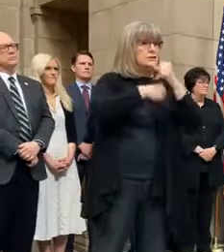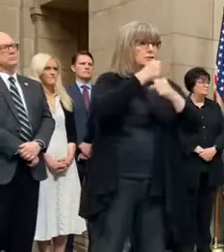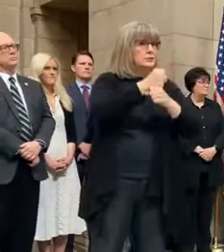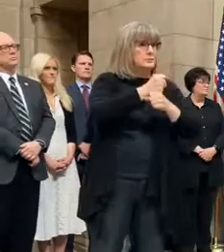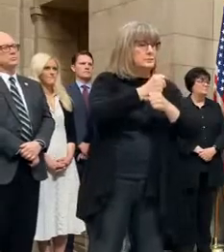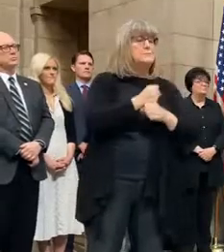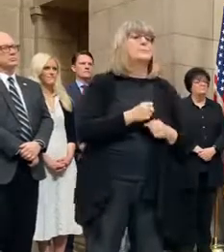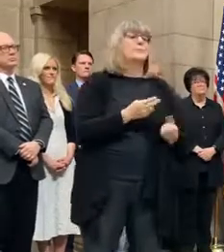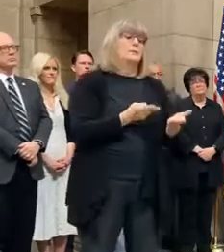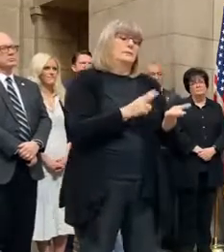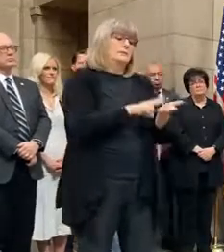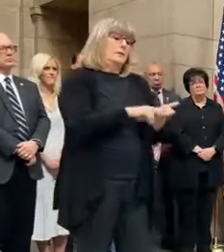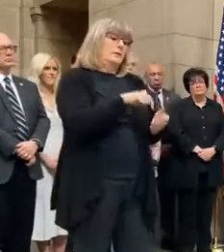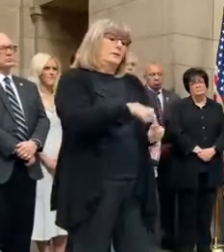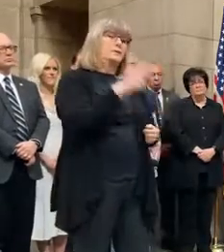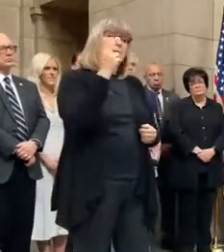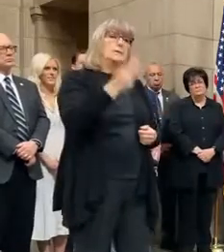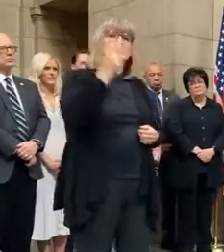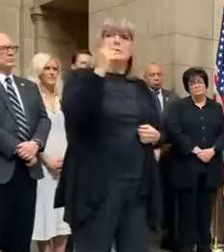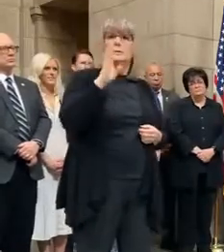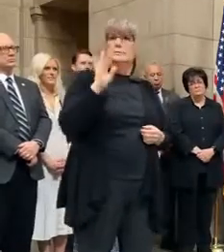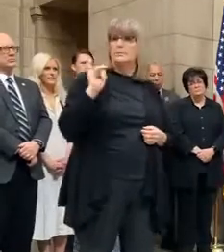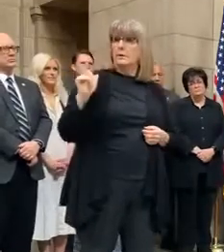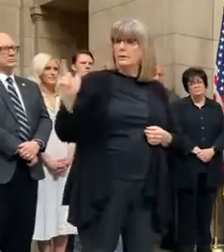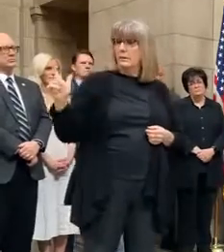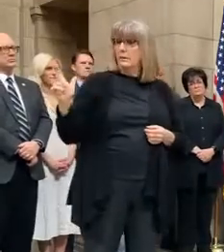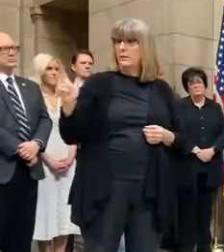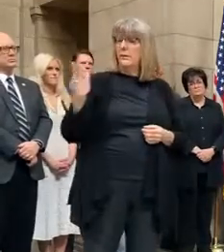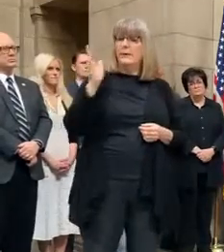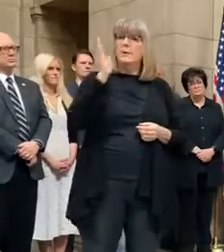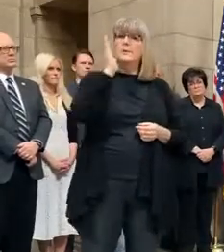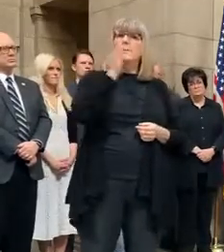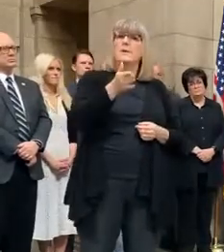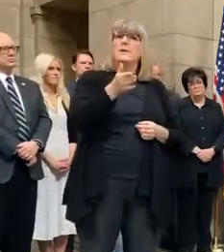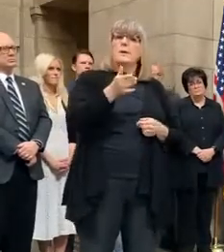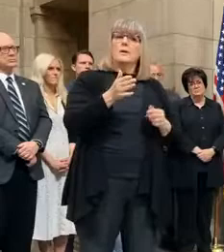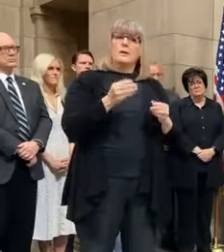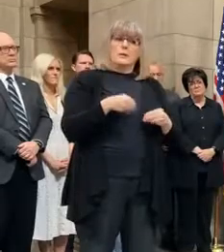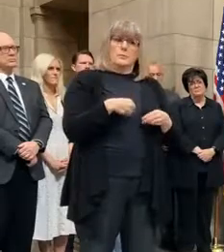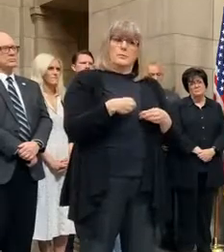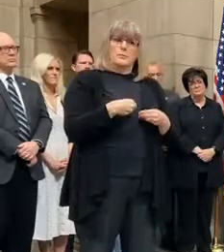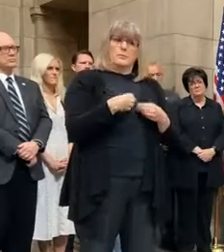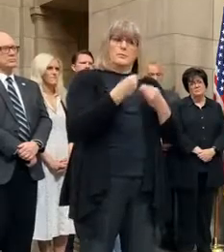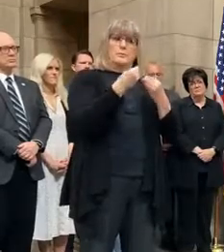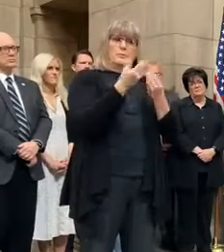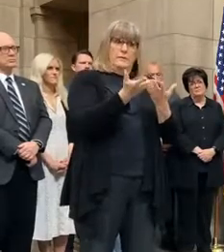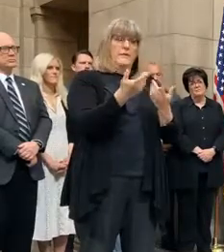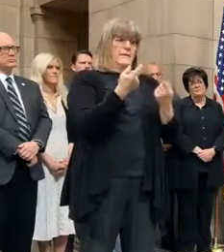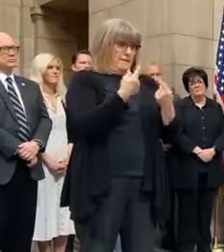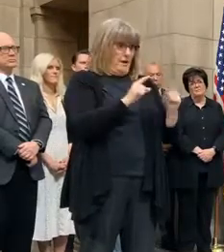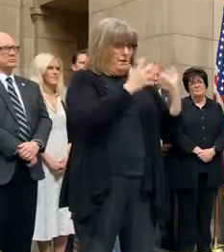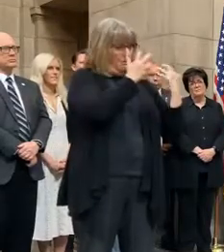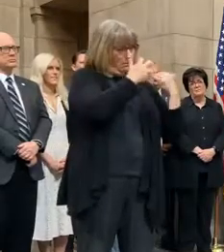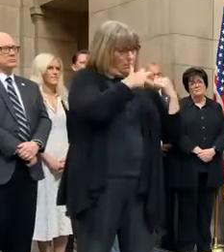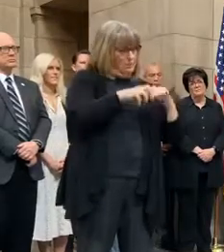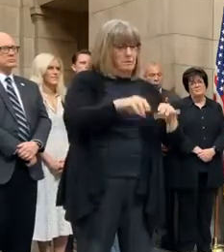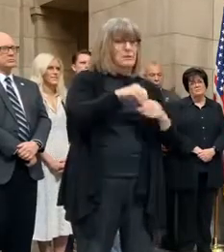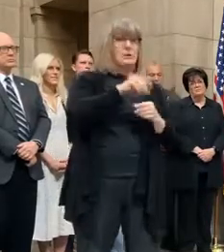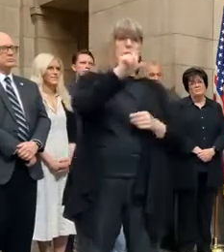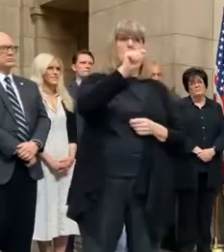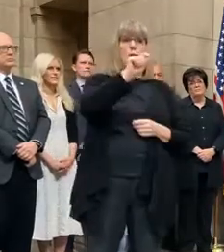With the signing of this historic bill, we will be able to provide, when it's fully phased in